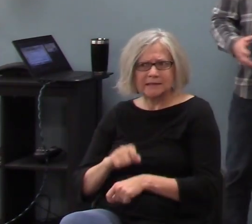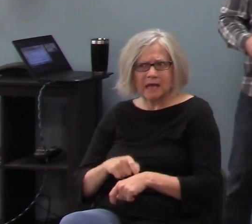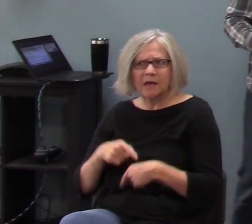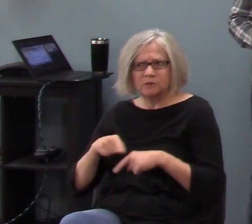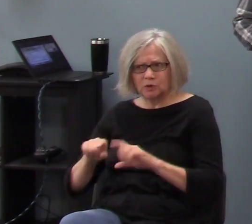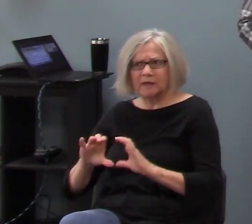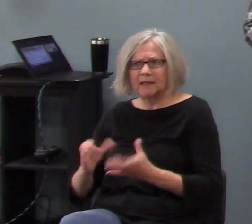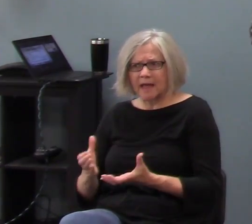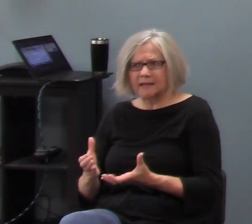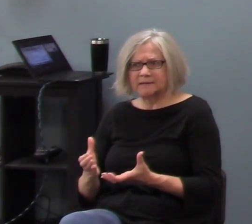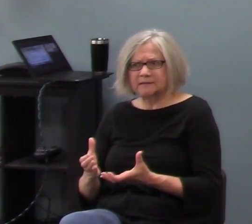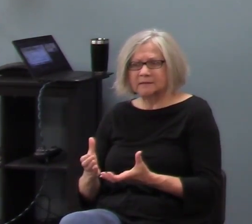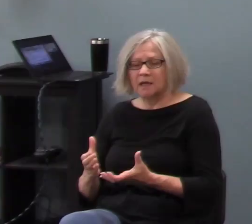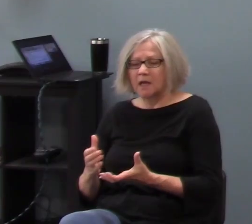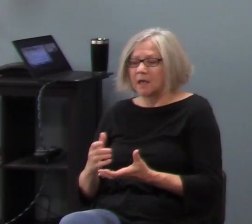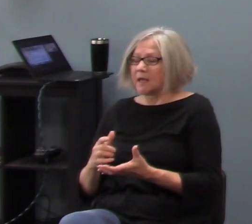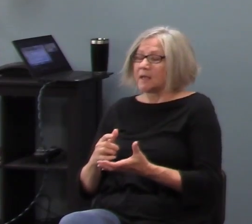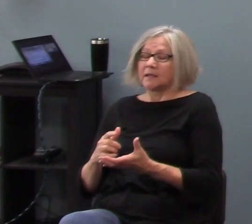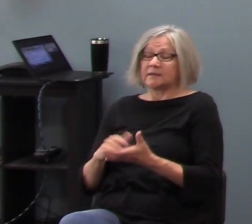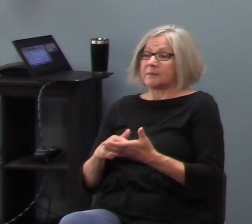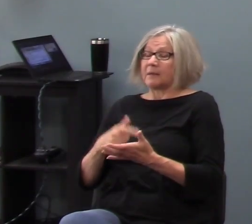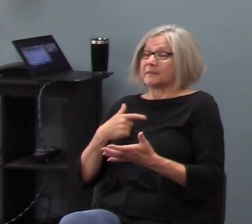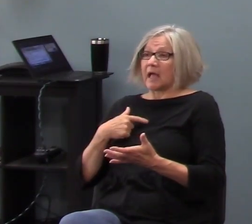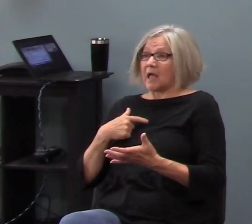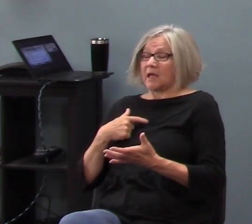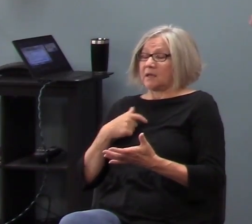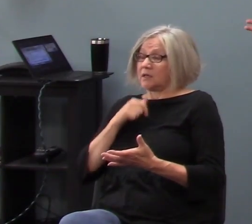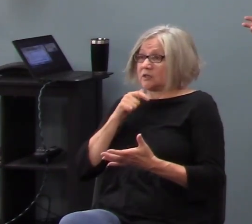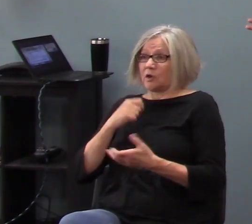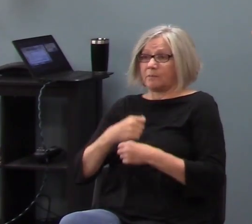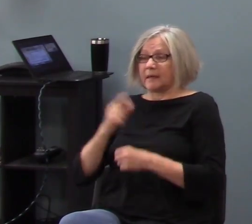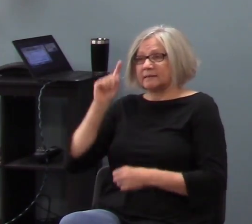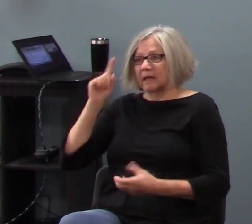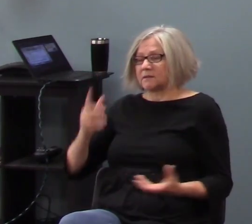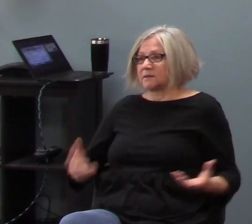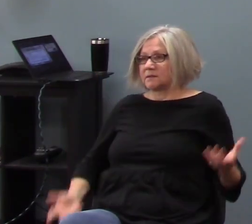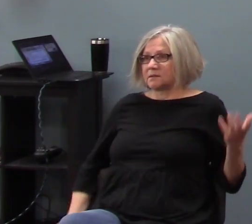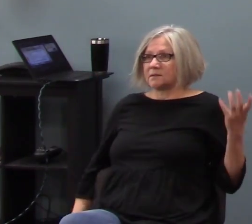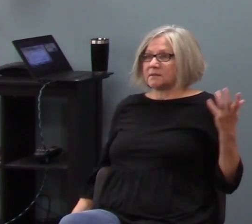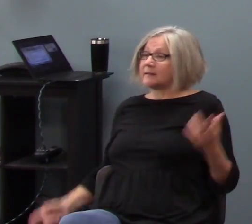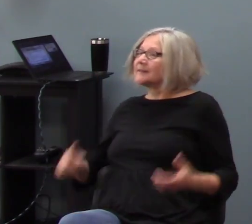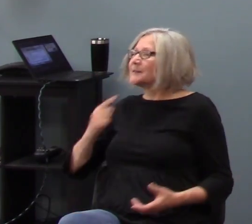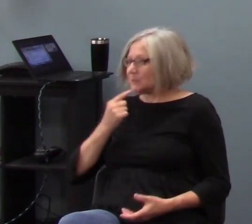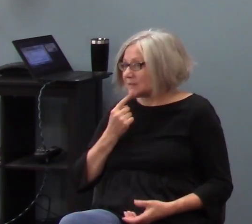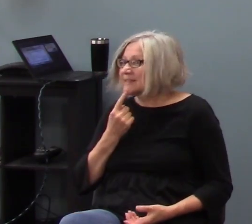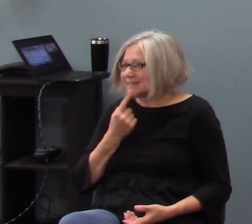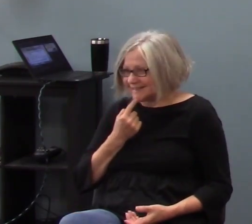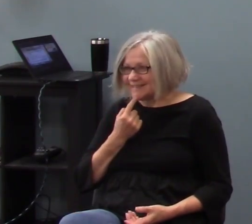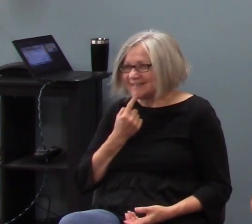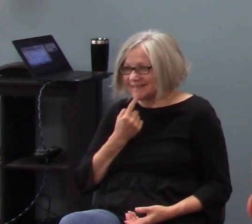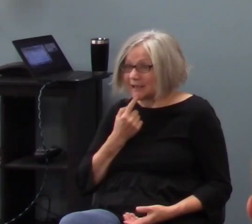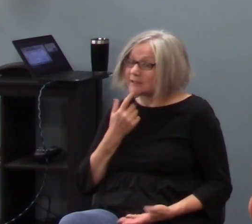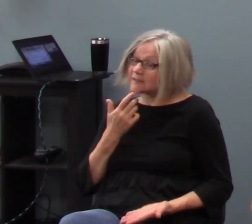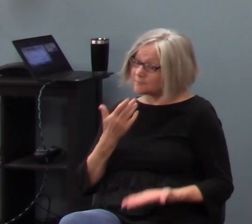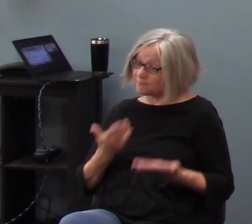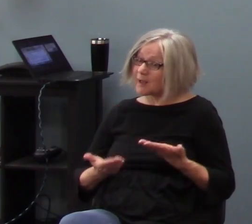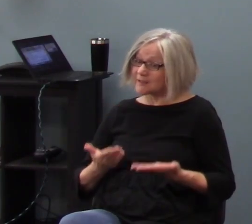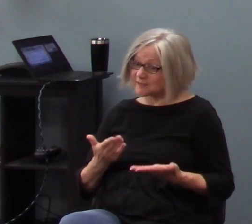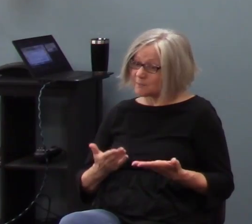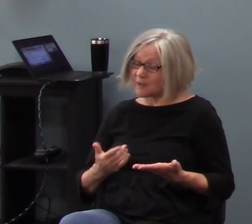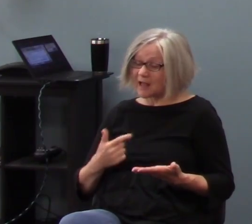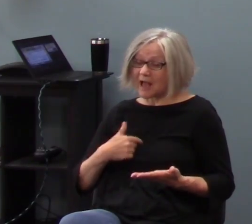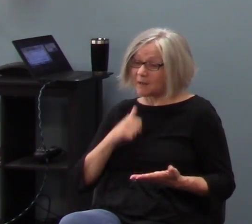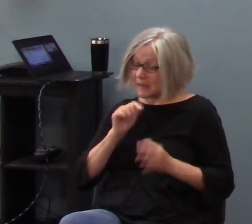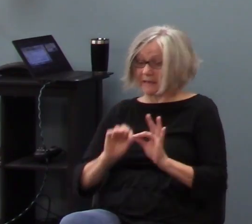because sometimes I might not make sense. Like, it just, seriously. It's possible. It's very possible. I might not make